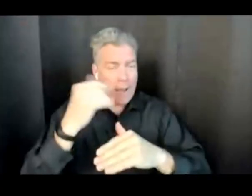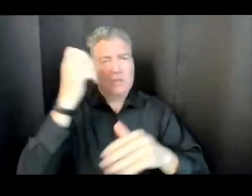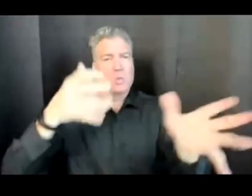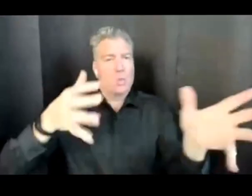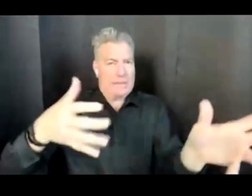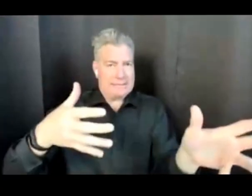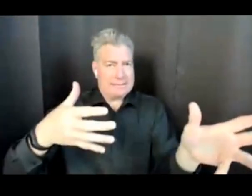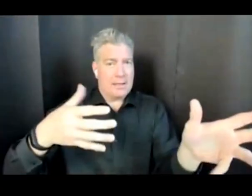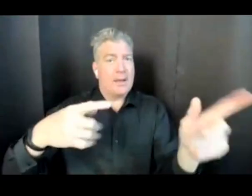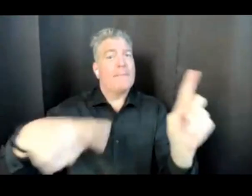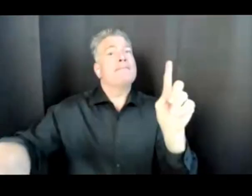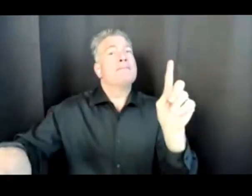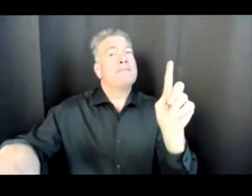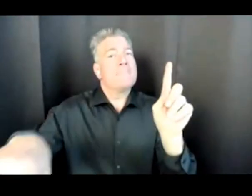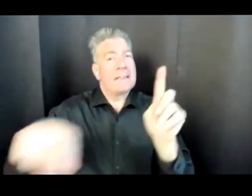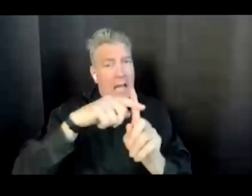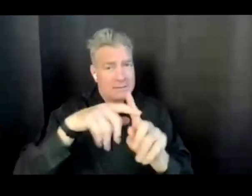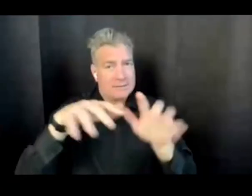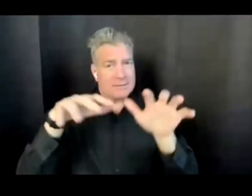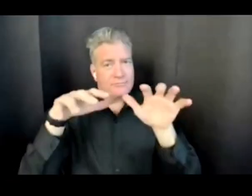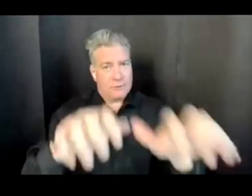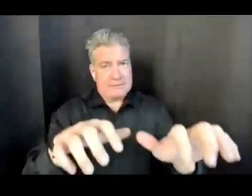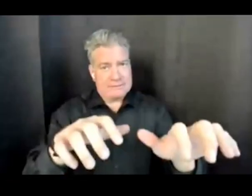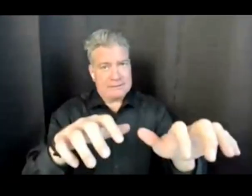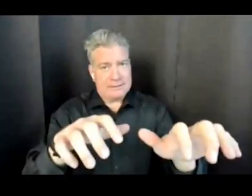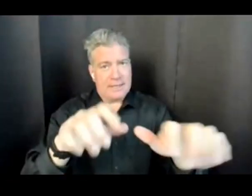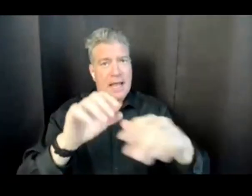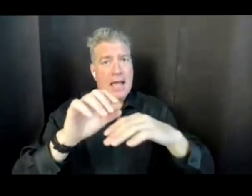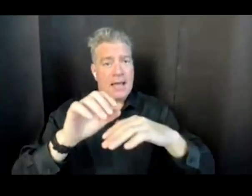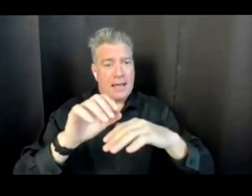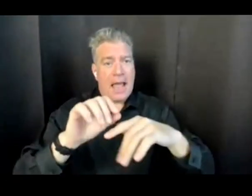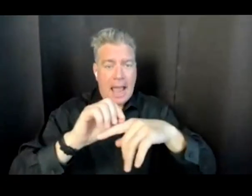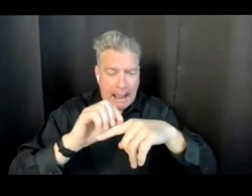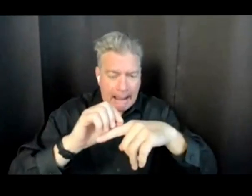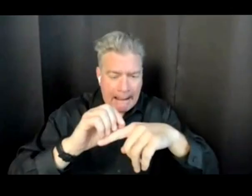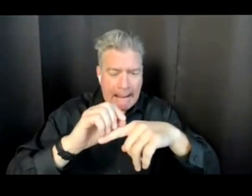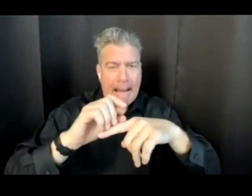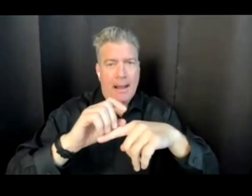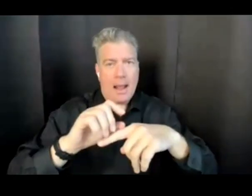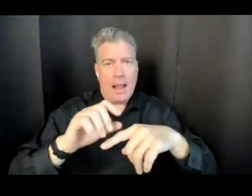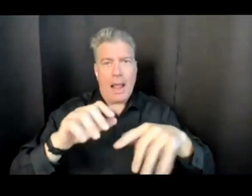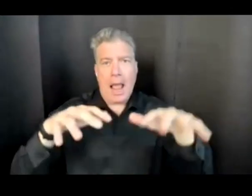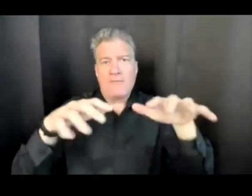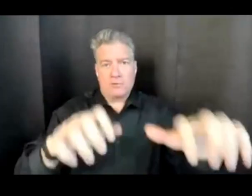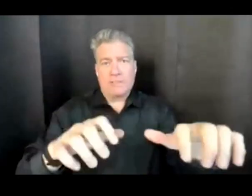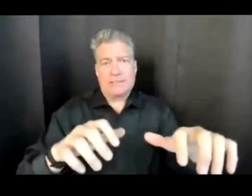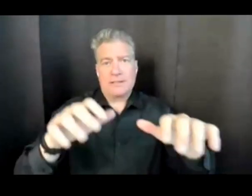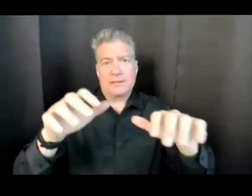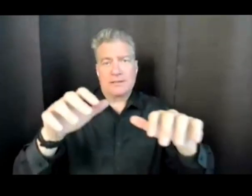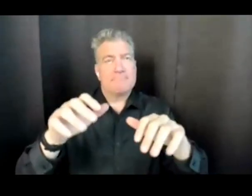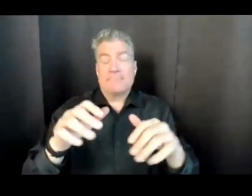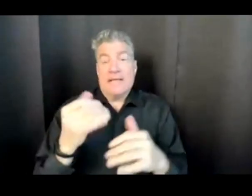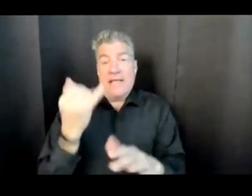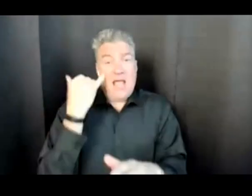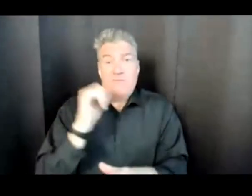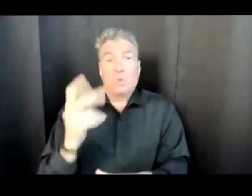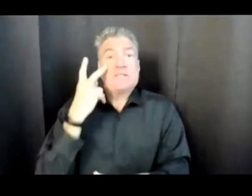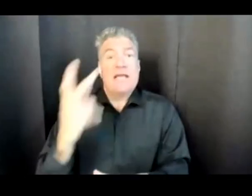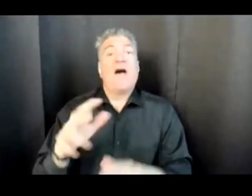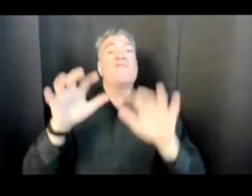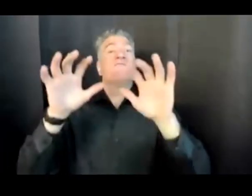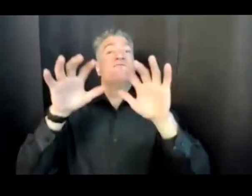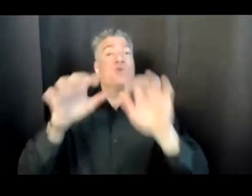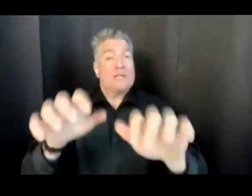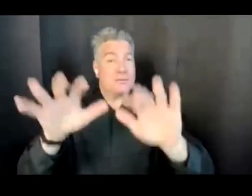we see the freezing rain, ice accumulations. Even if you don't see freezing rain or any wintry